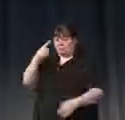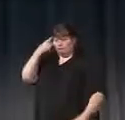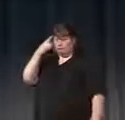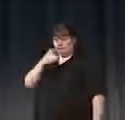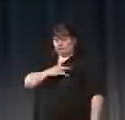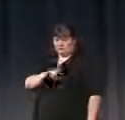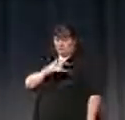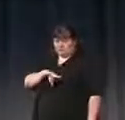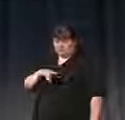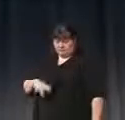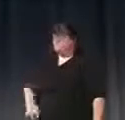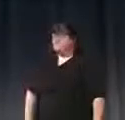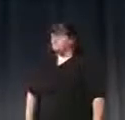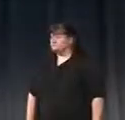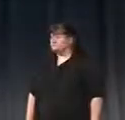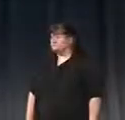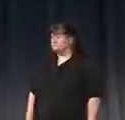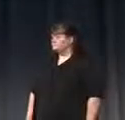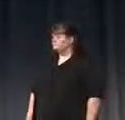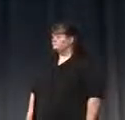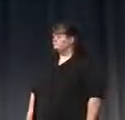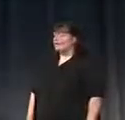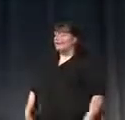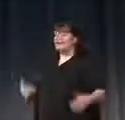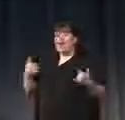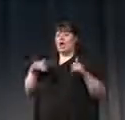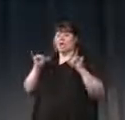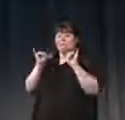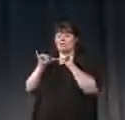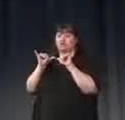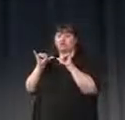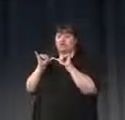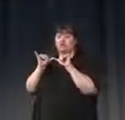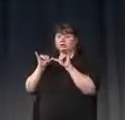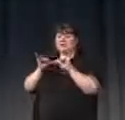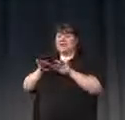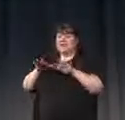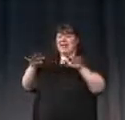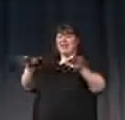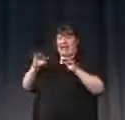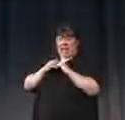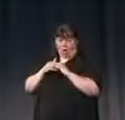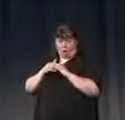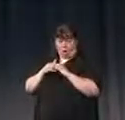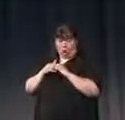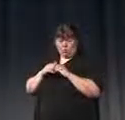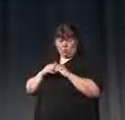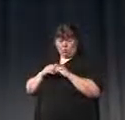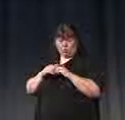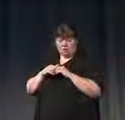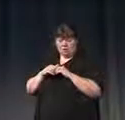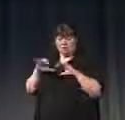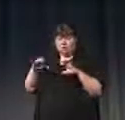this. Okay, now to measure reverberation in a standardized way, we do something